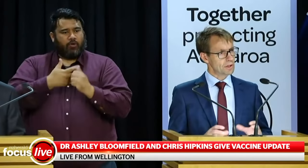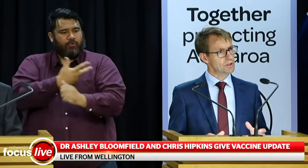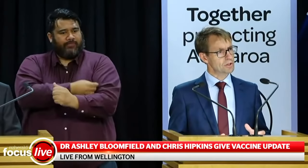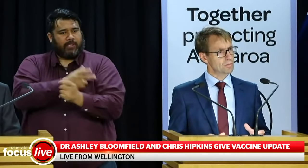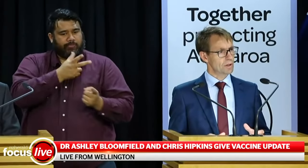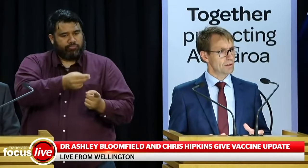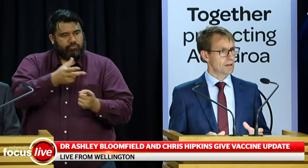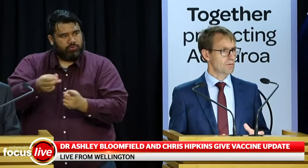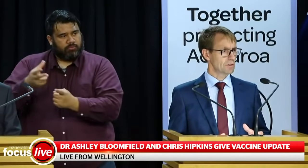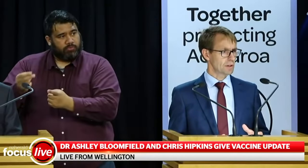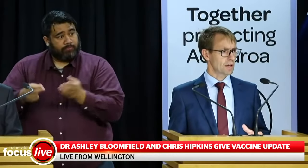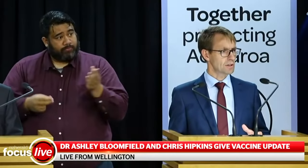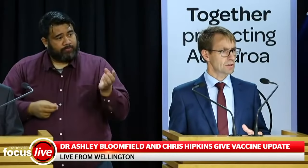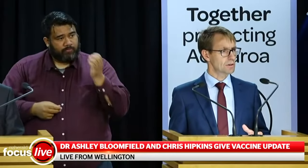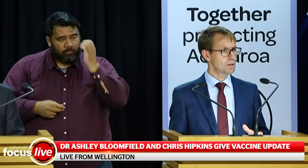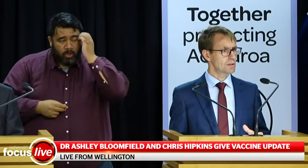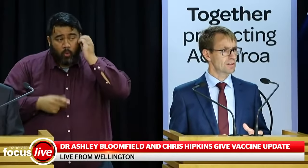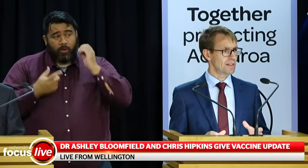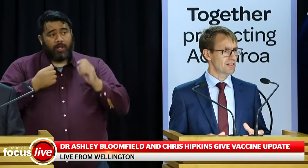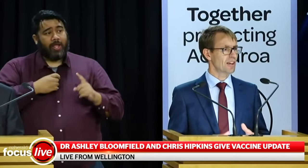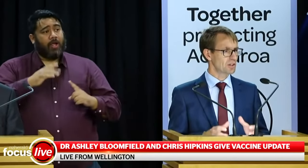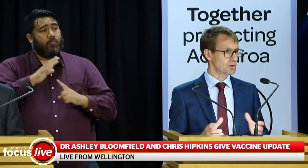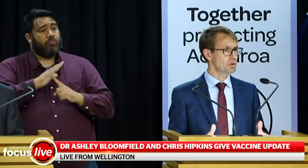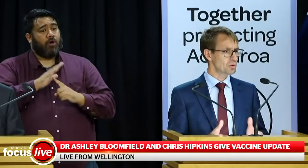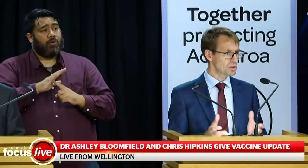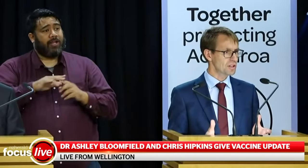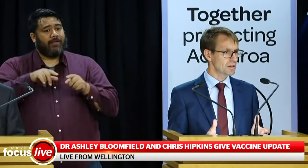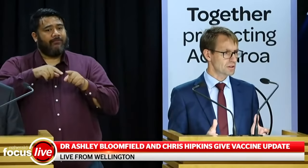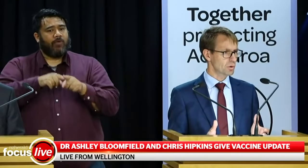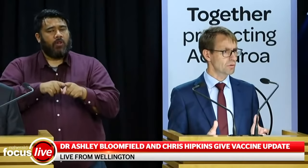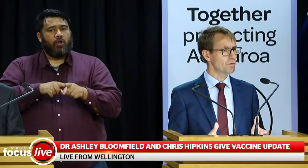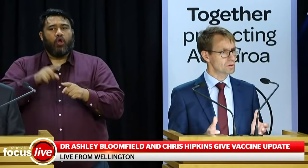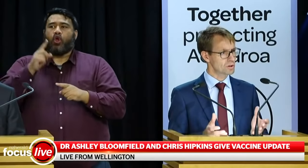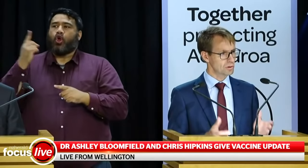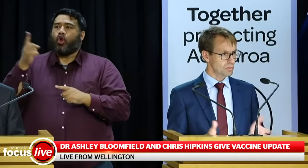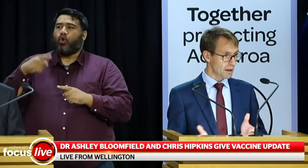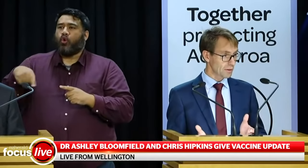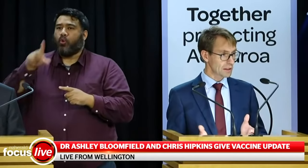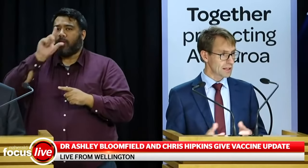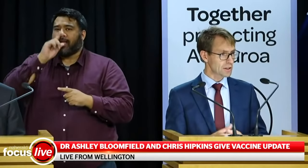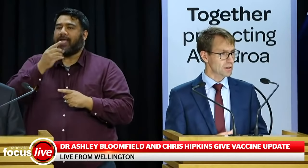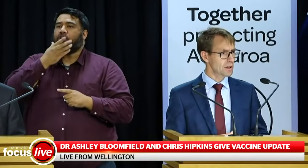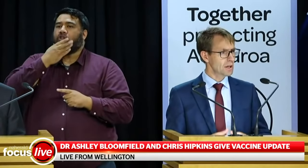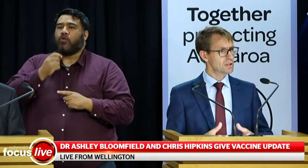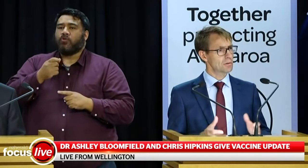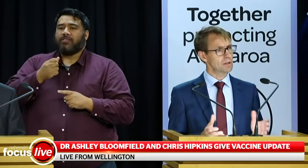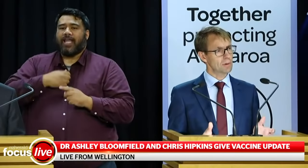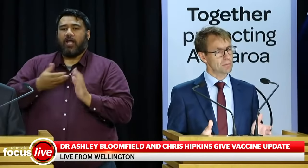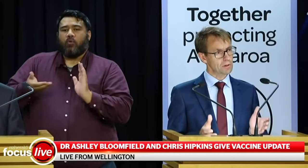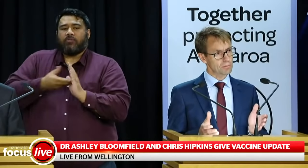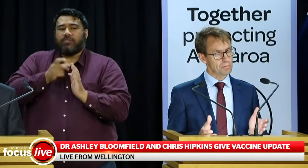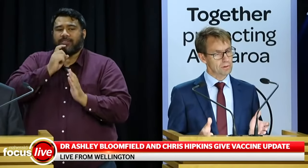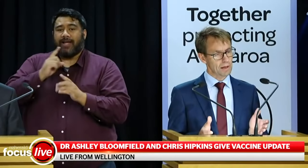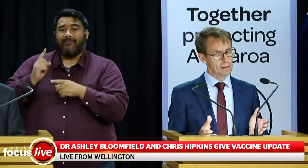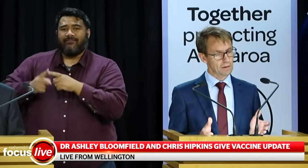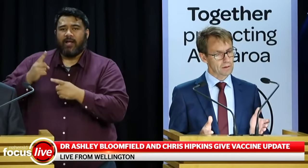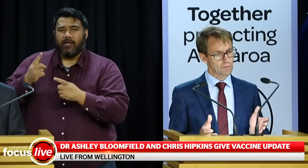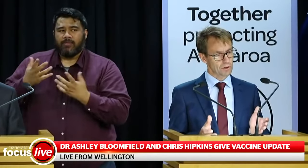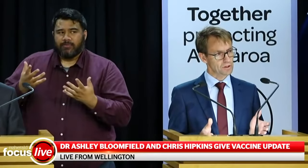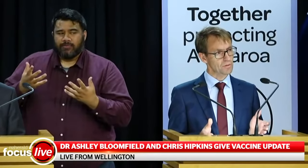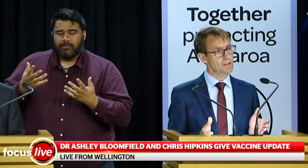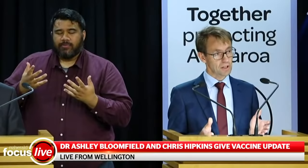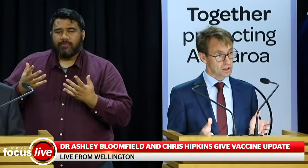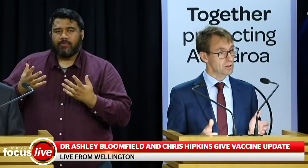in the regions where they have indicated that they could use this workforce sooner rather than later. So at the moment, the